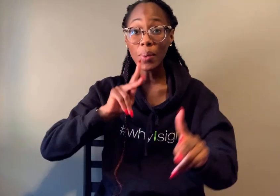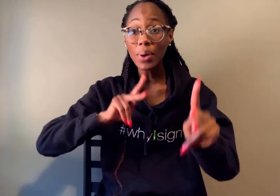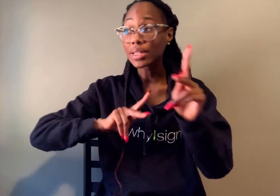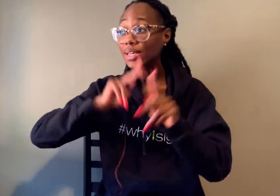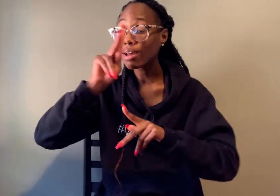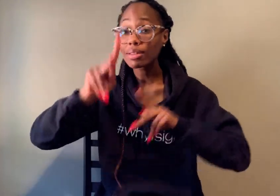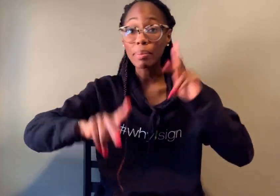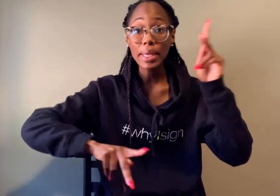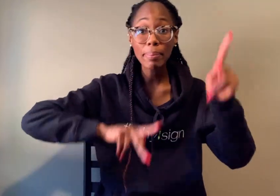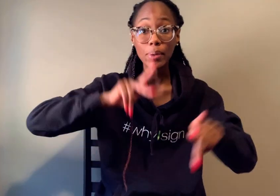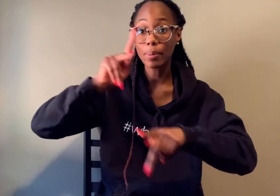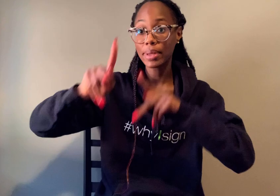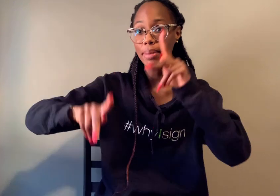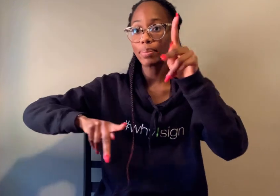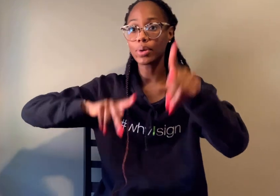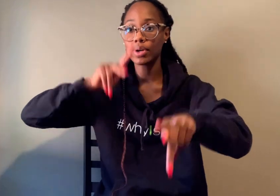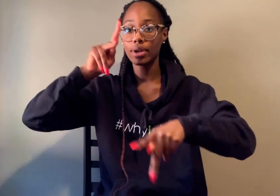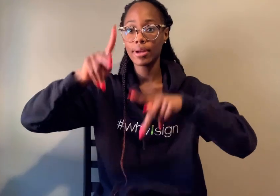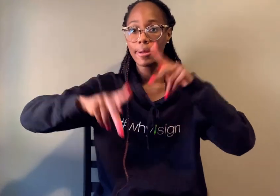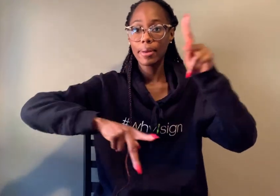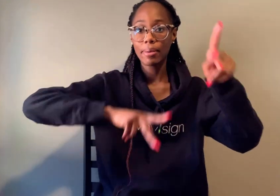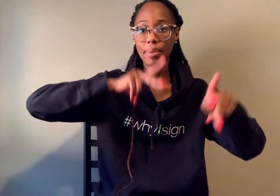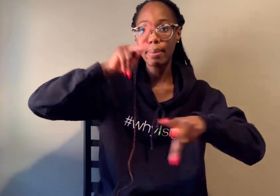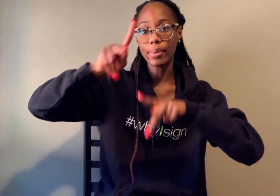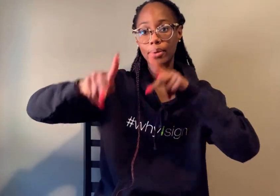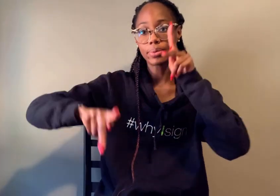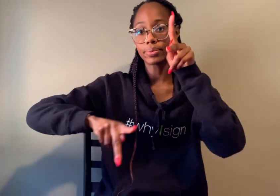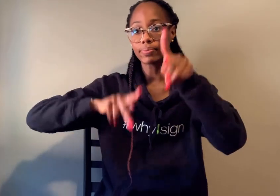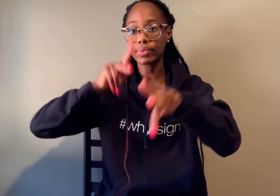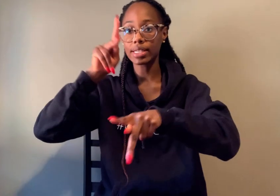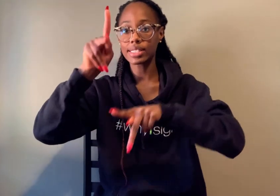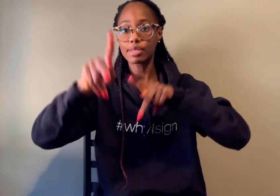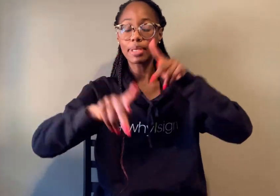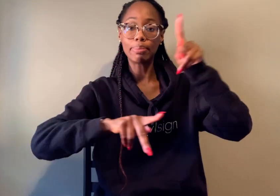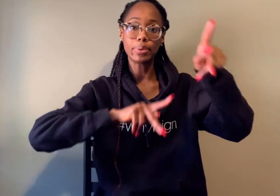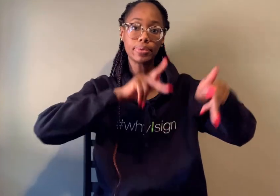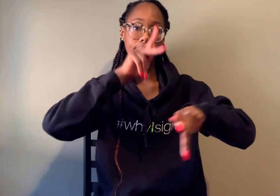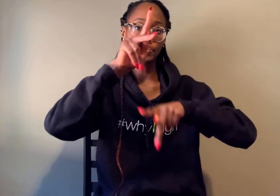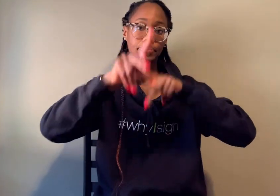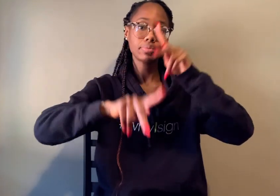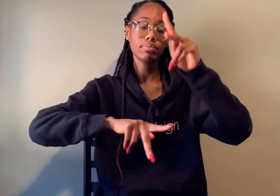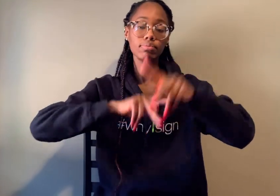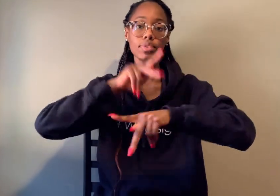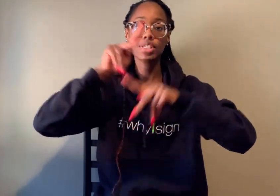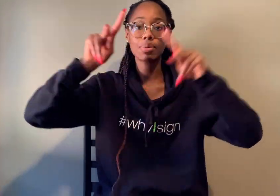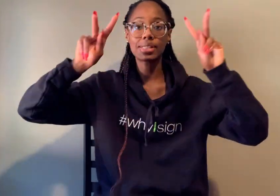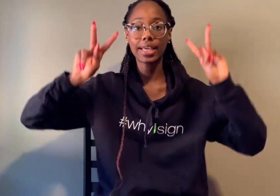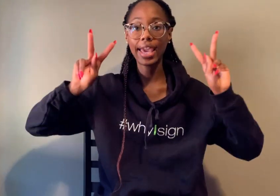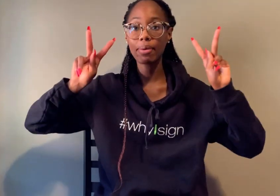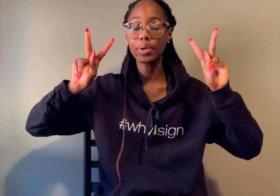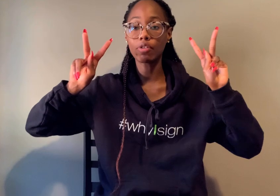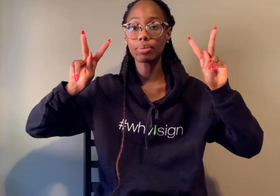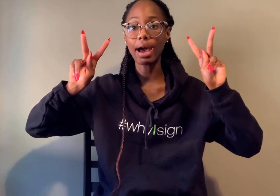Look at all the people. People. People. This is people. So it's a K we know from the